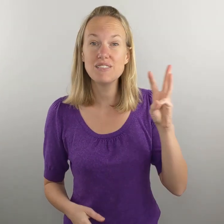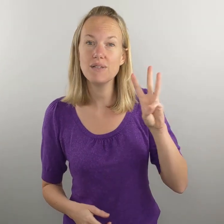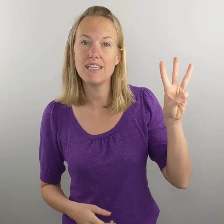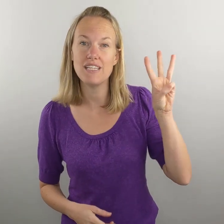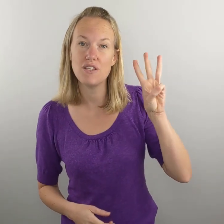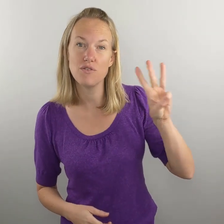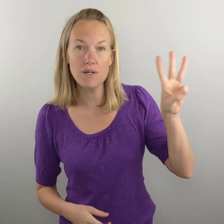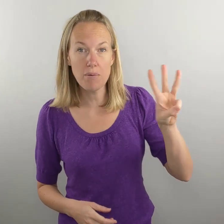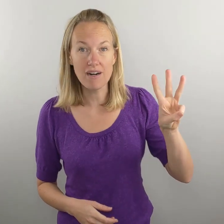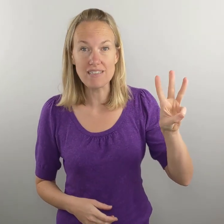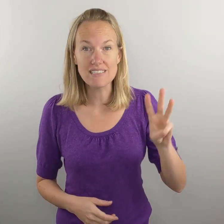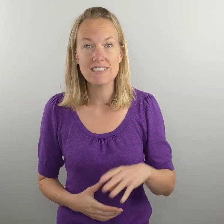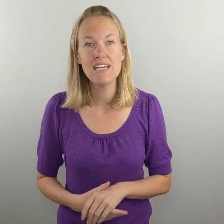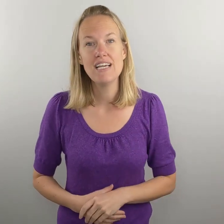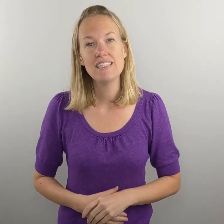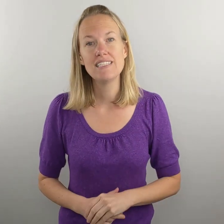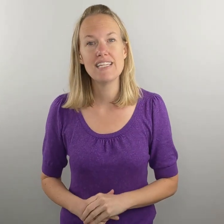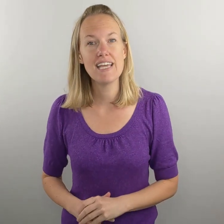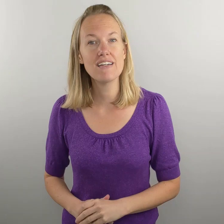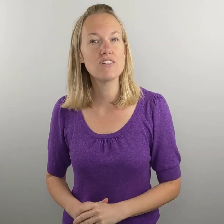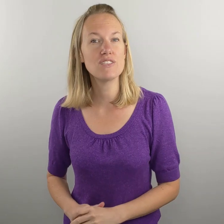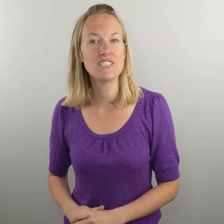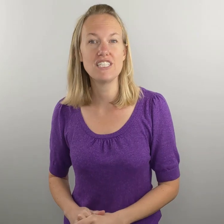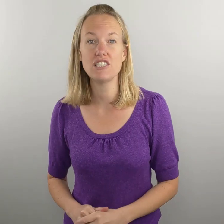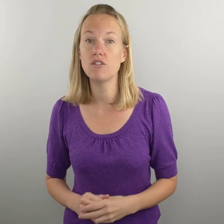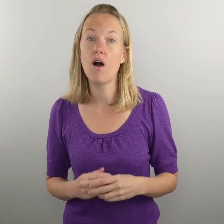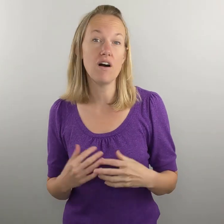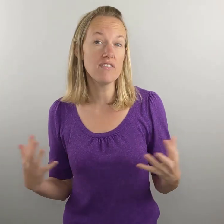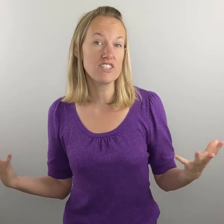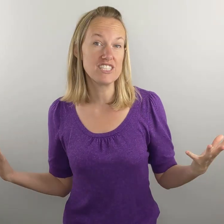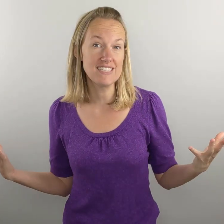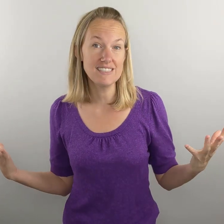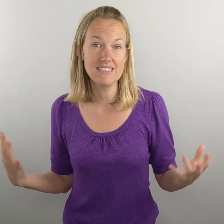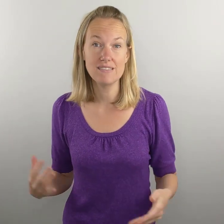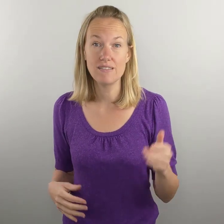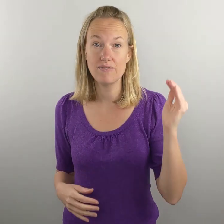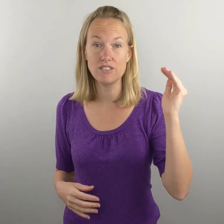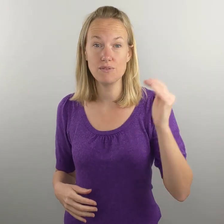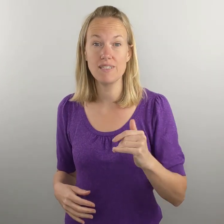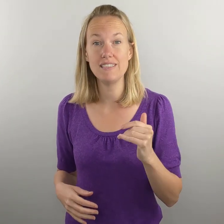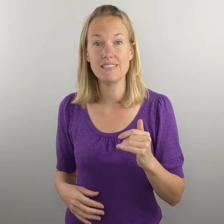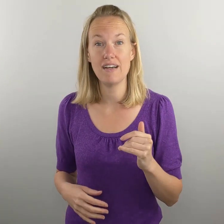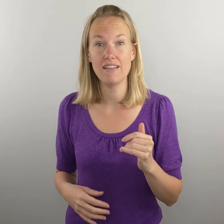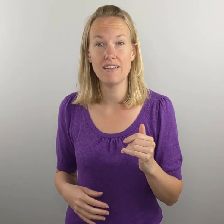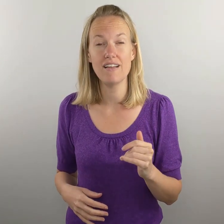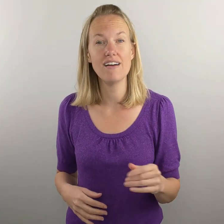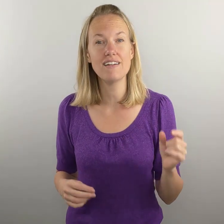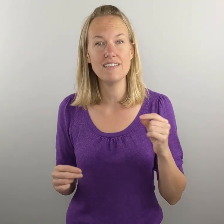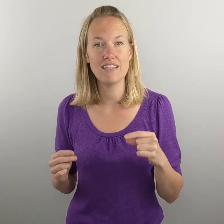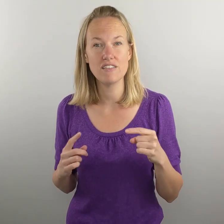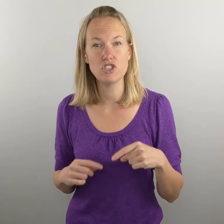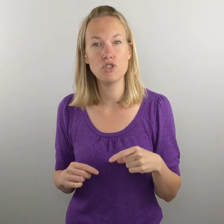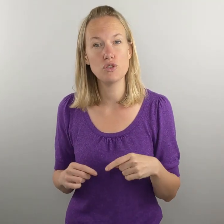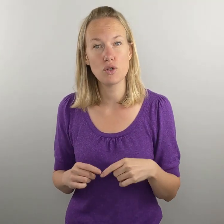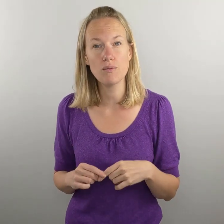one in 3 parts. Today I'm going to teach you all the verses. The first one is a little longer, and then there's 2 short